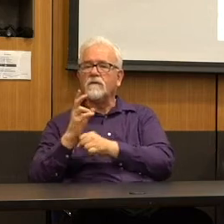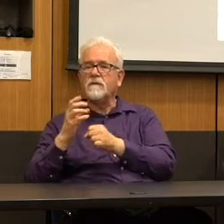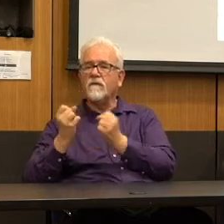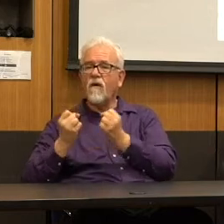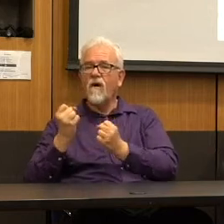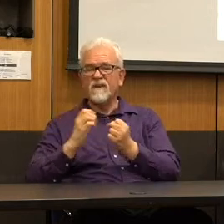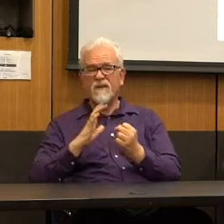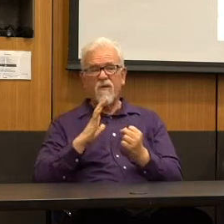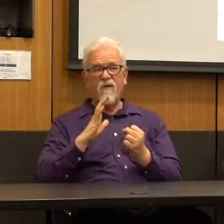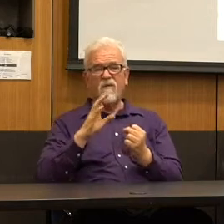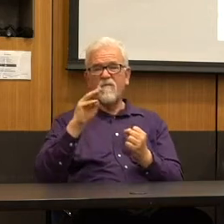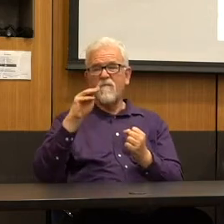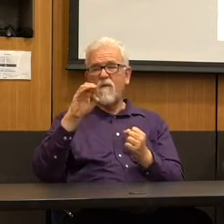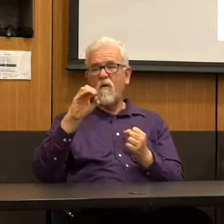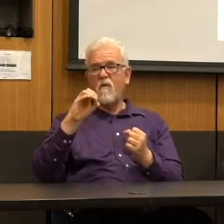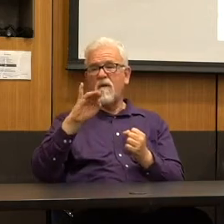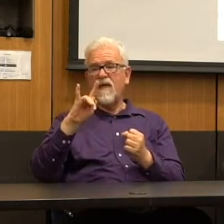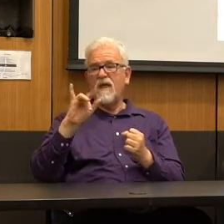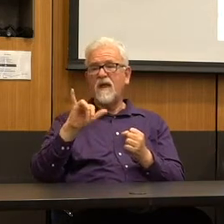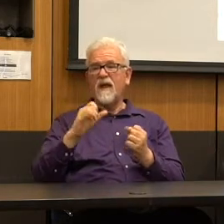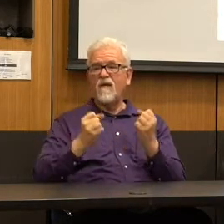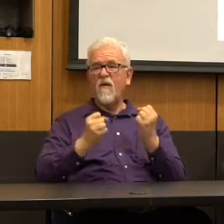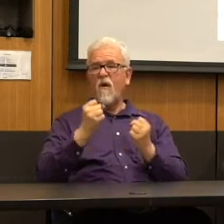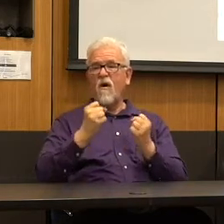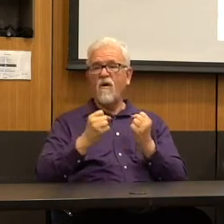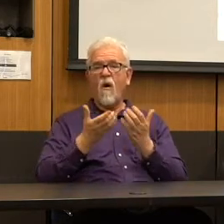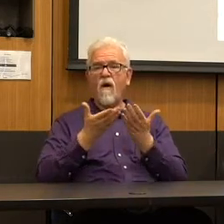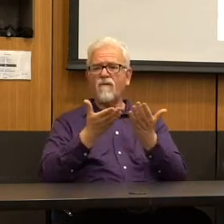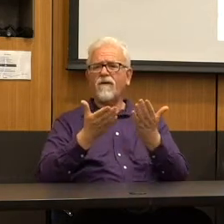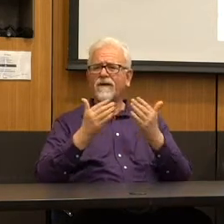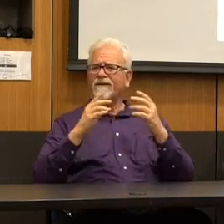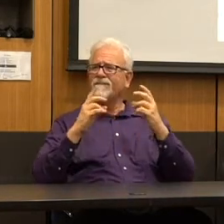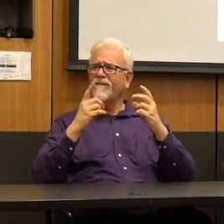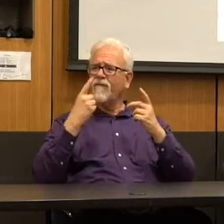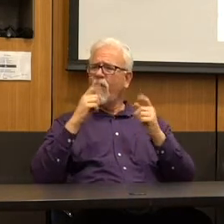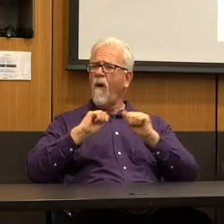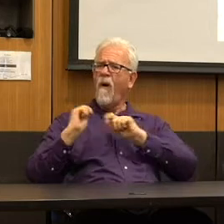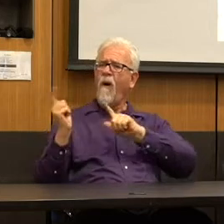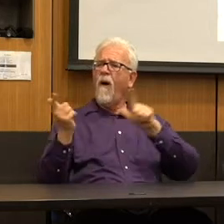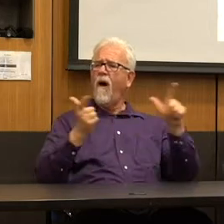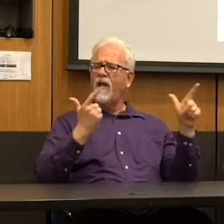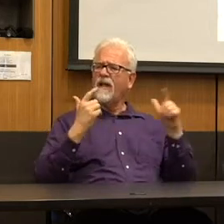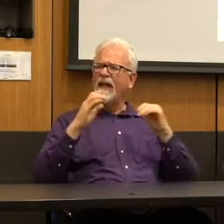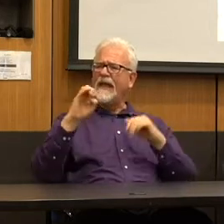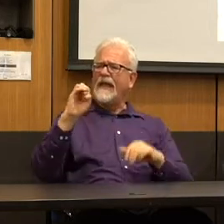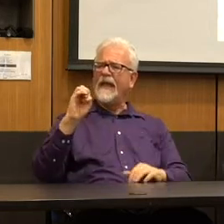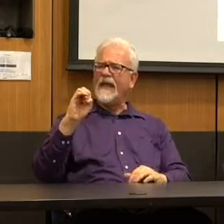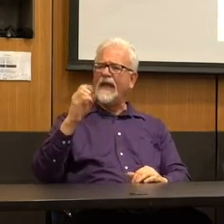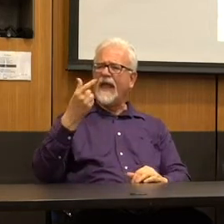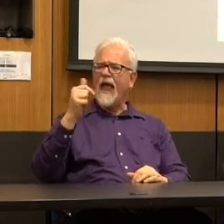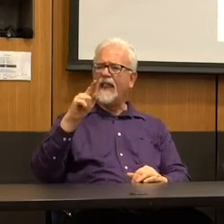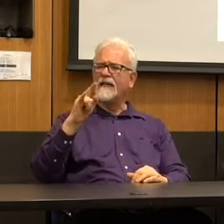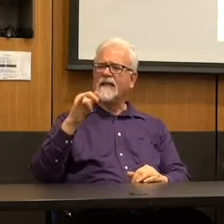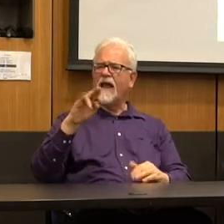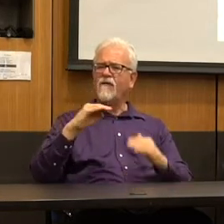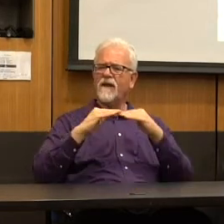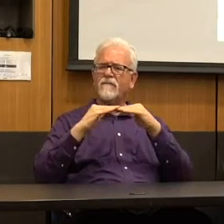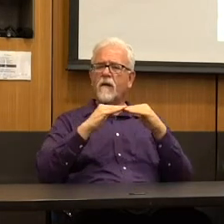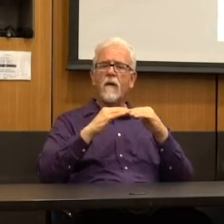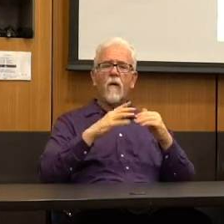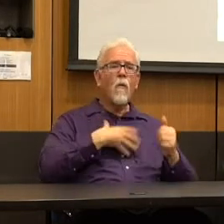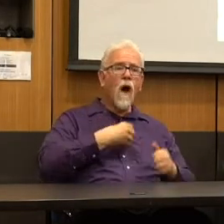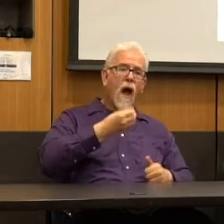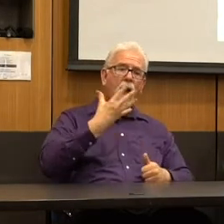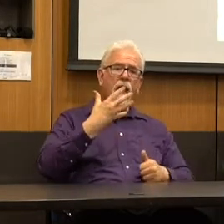that cars offered that was pretty egalitarian, at least for a lot of people. For people who were white or not white, rich